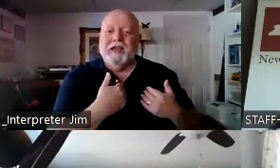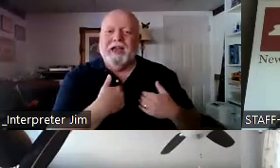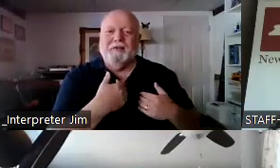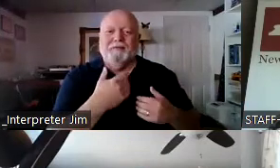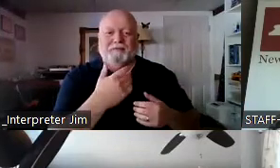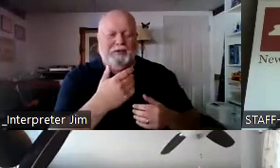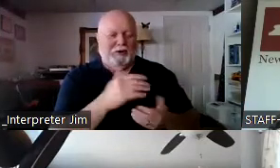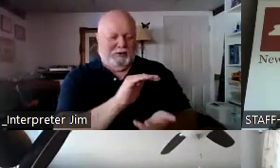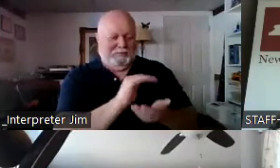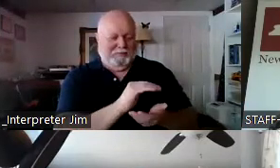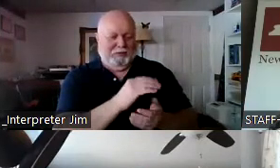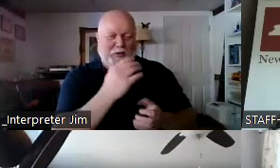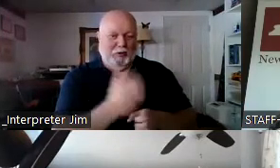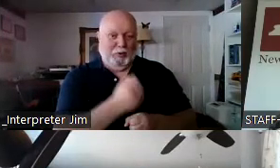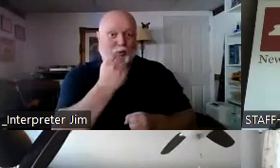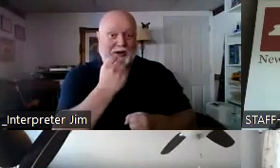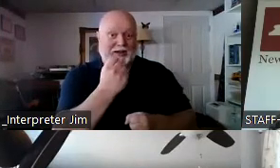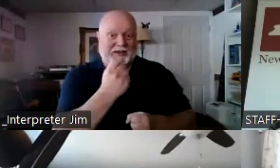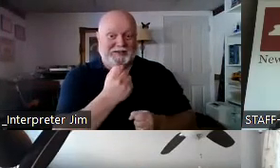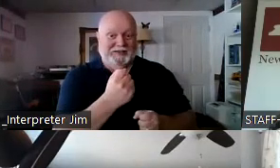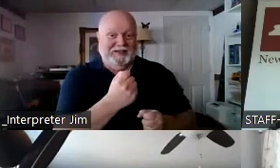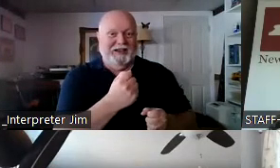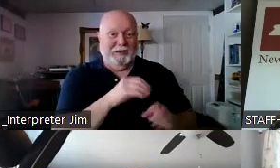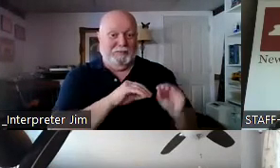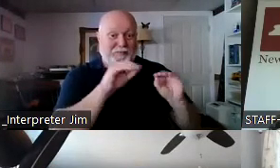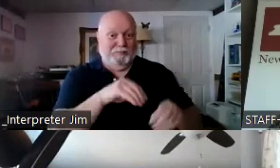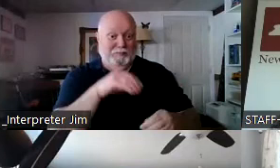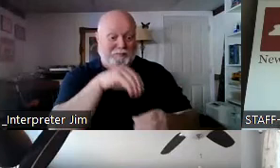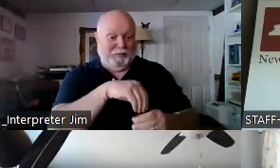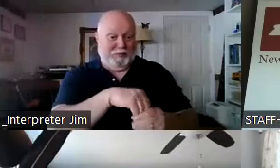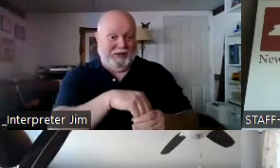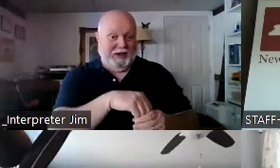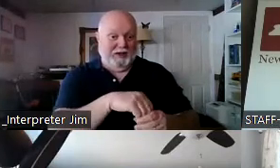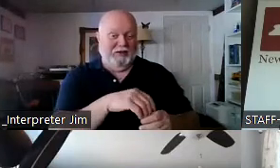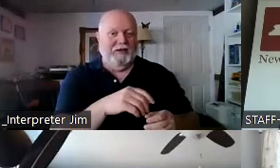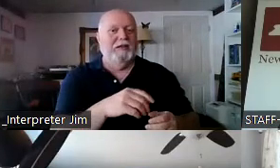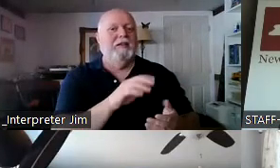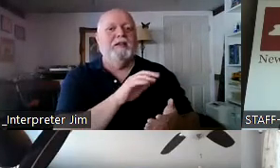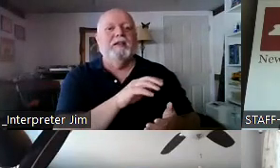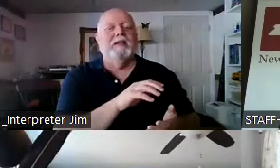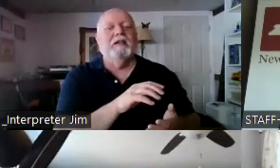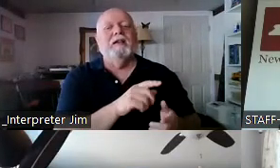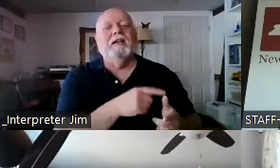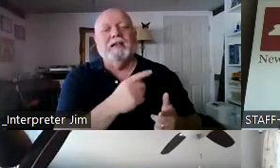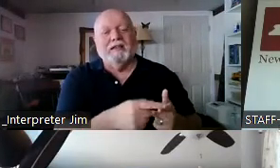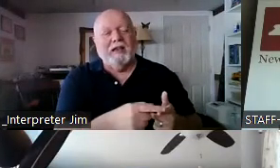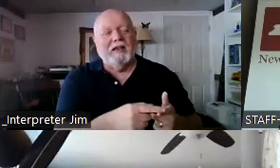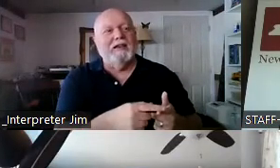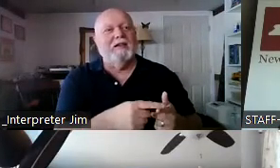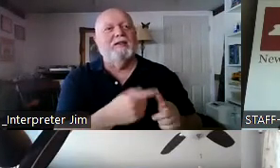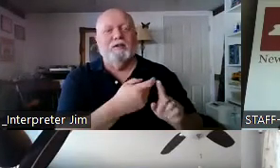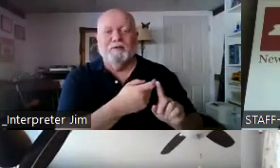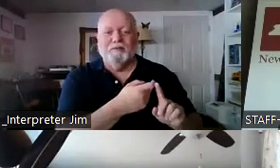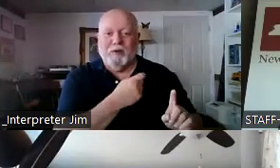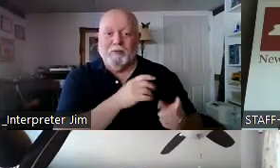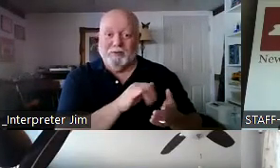what was the original quote unquote free play, is what would be my bait to go in. And from there, you